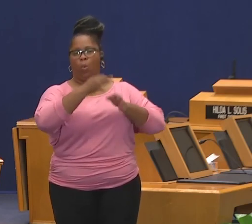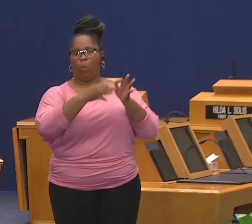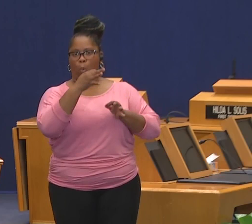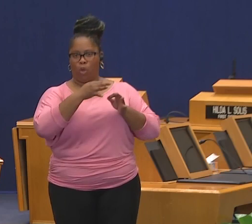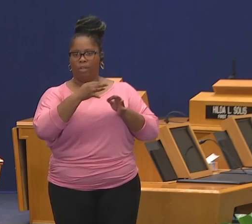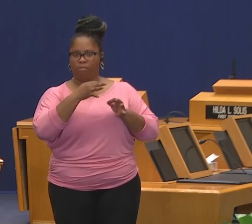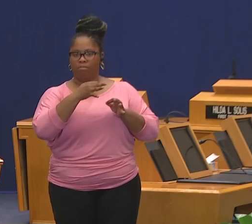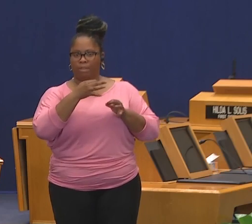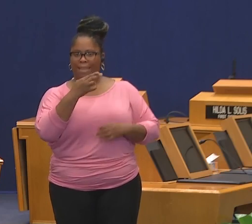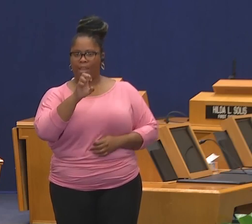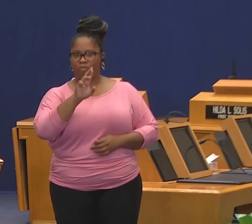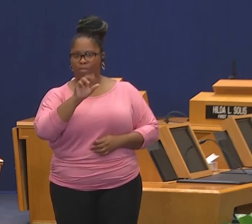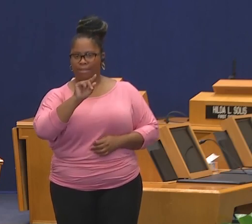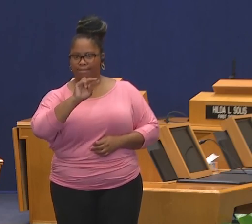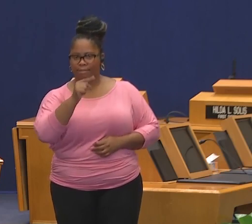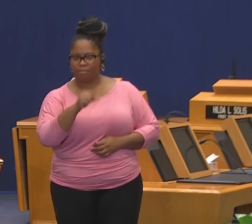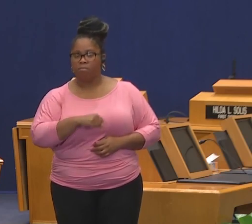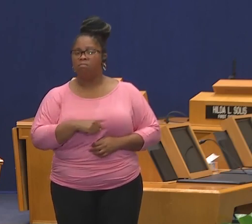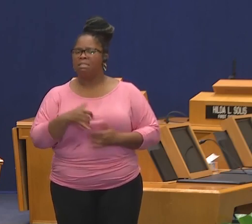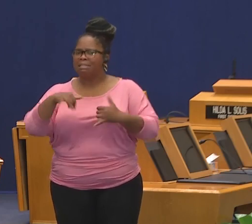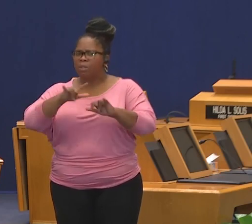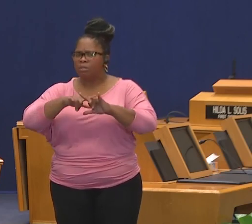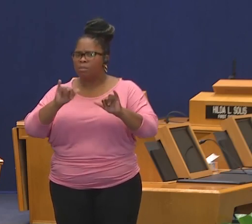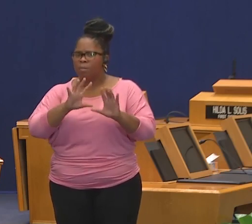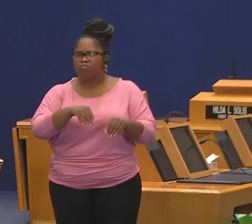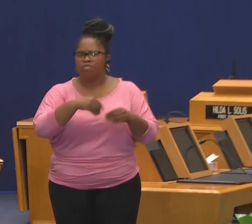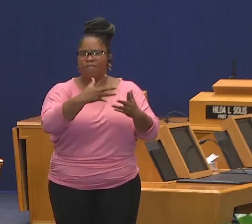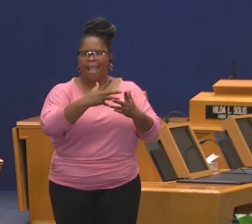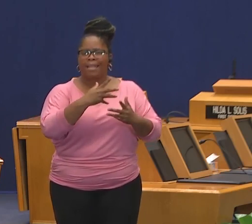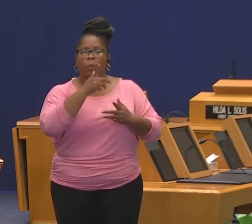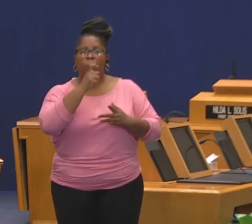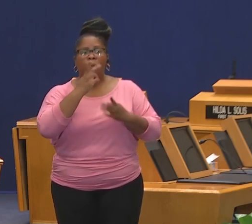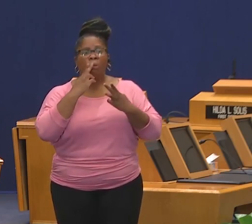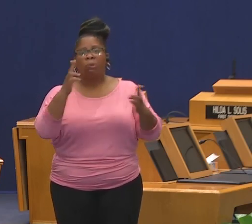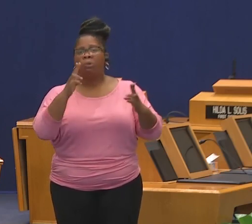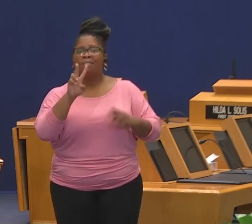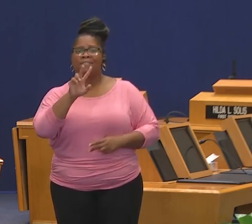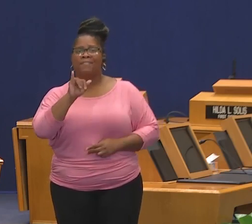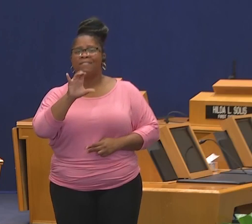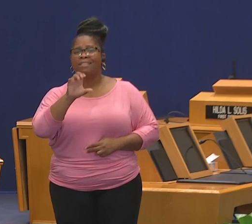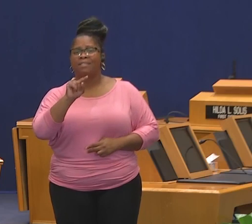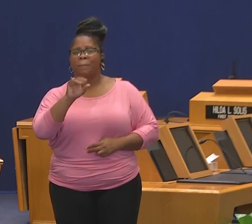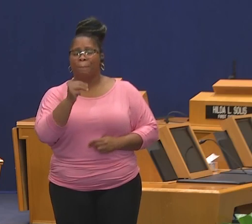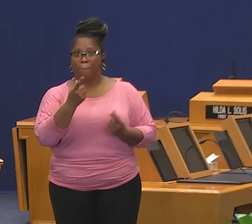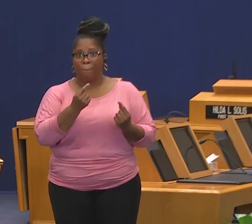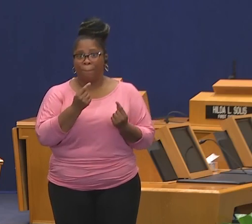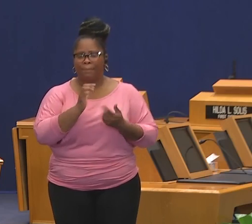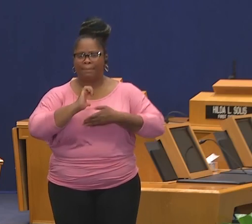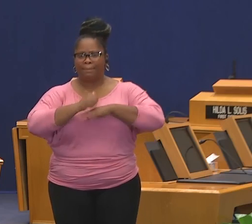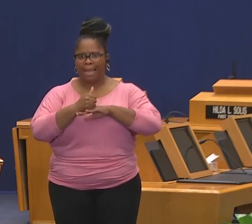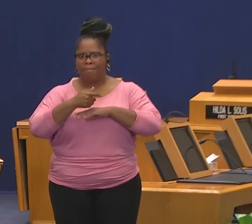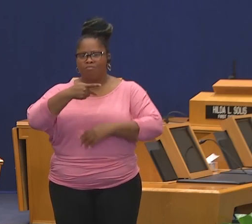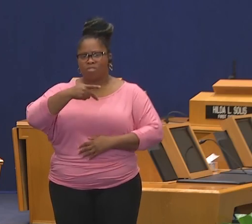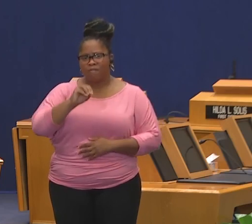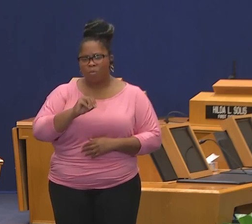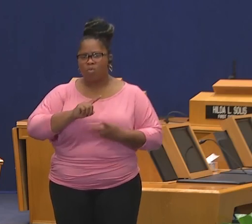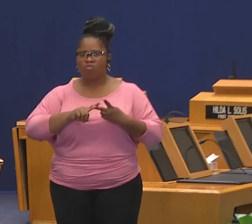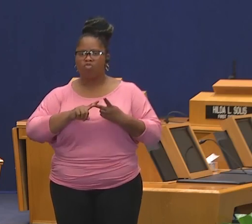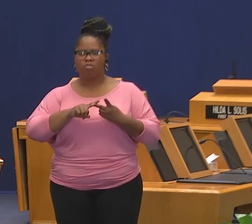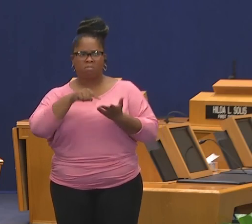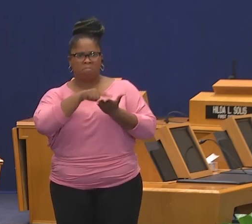essential services to crime victims. We assist crime victims in securing protective orders and restitution, as well